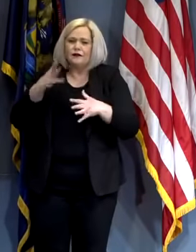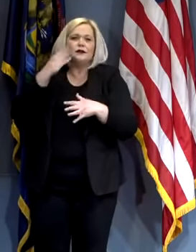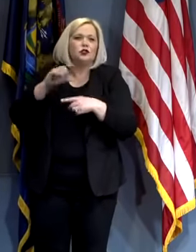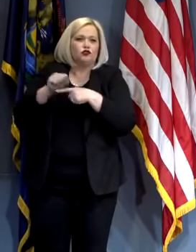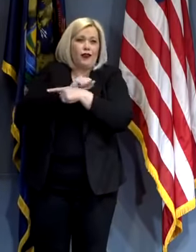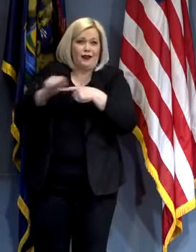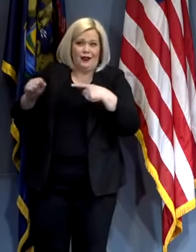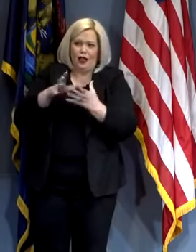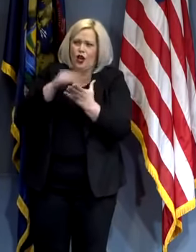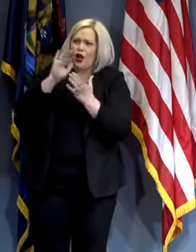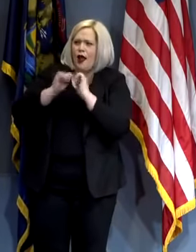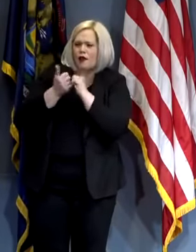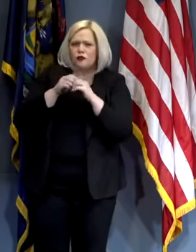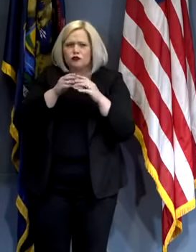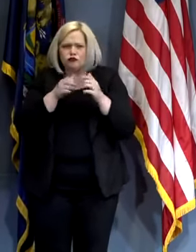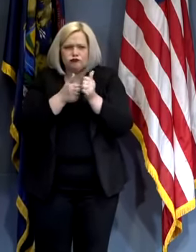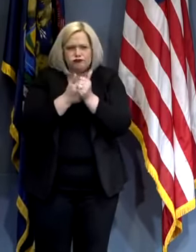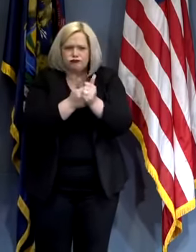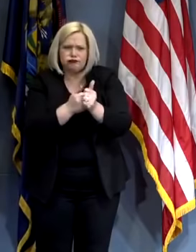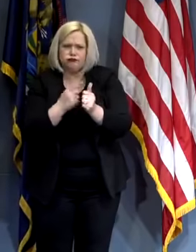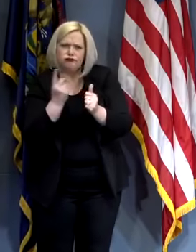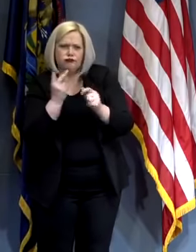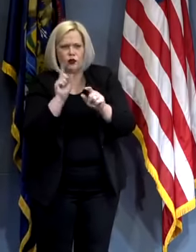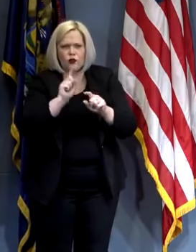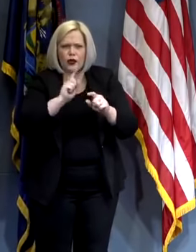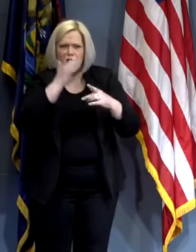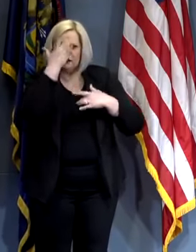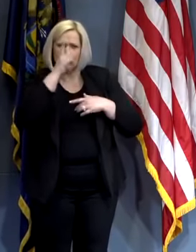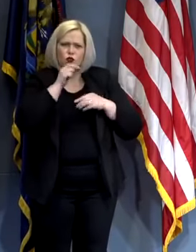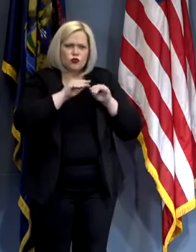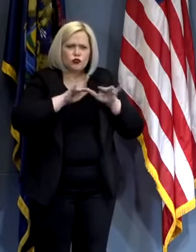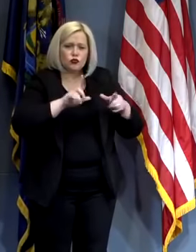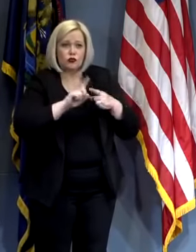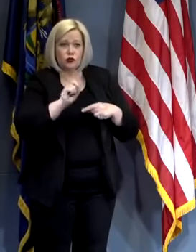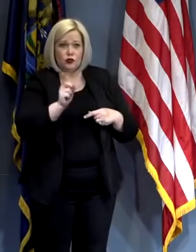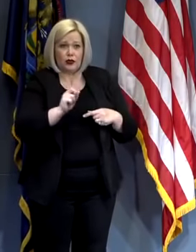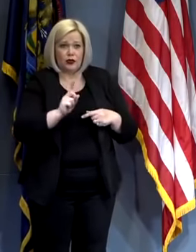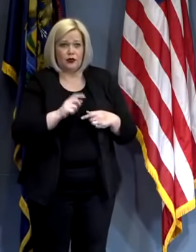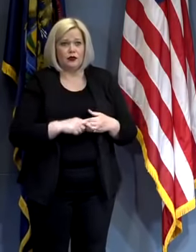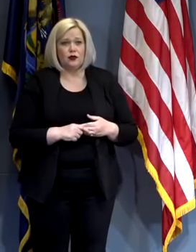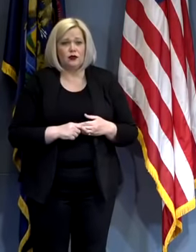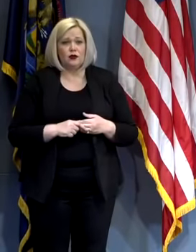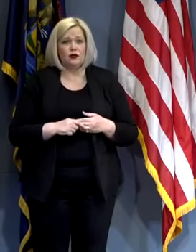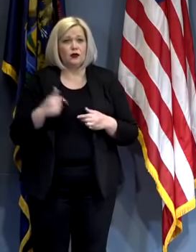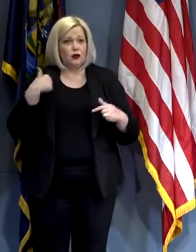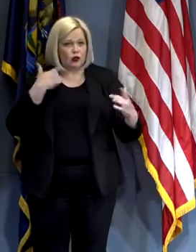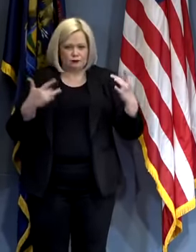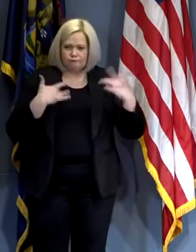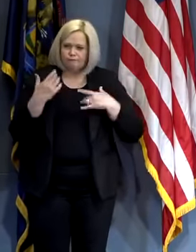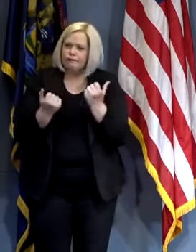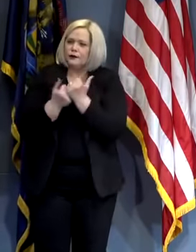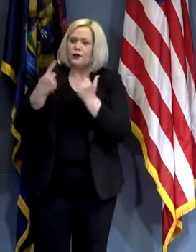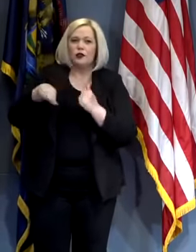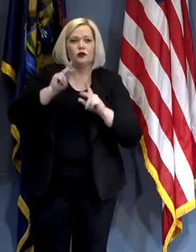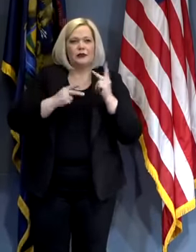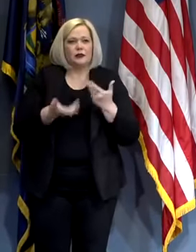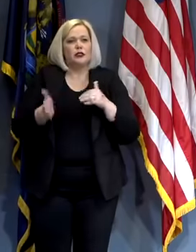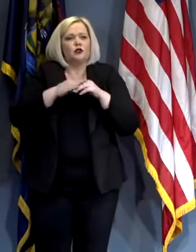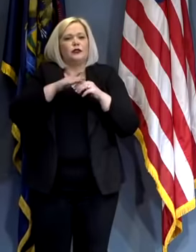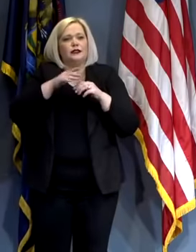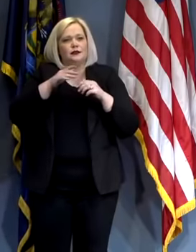state, supporting the great work of our local health departments. We're excited that we can support them and build out this